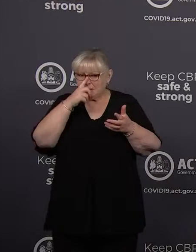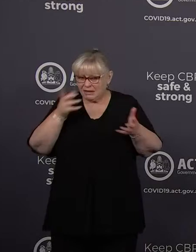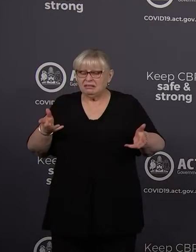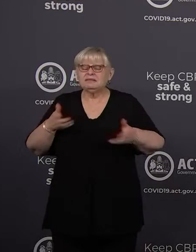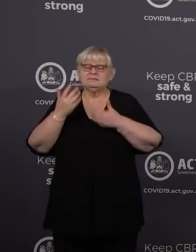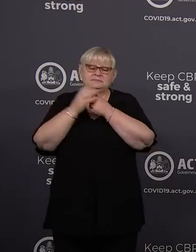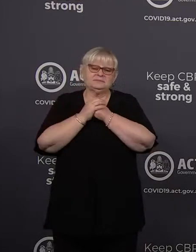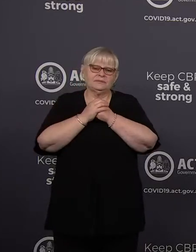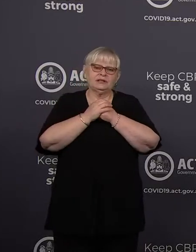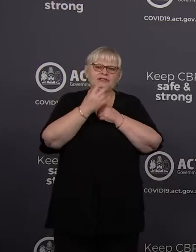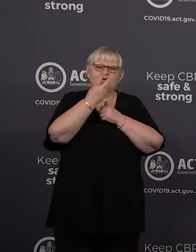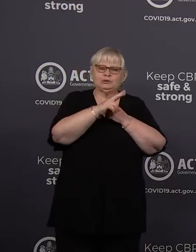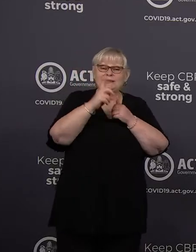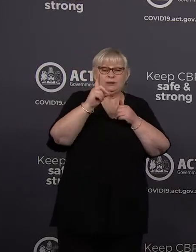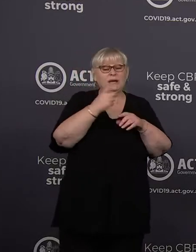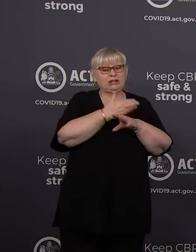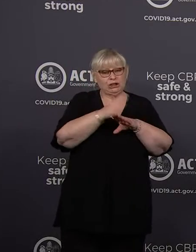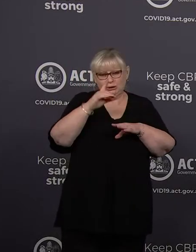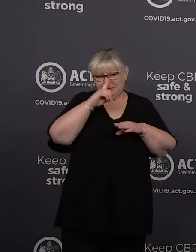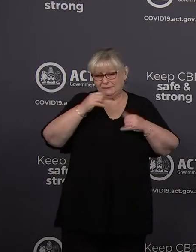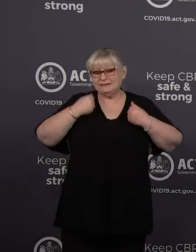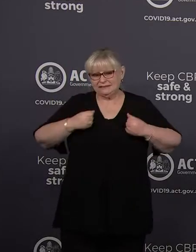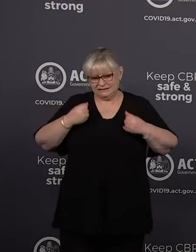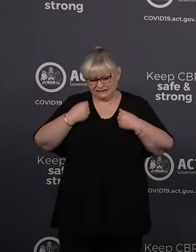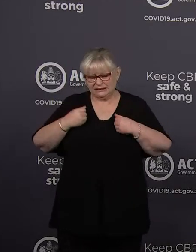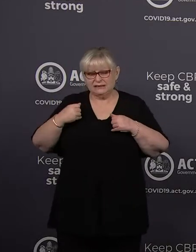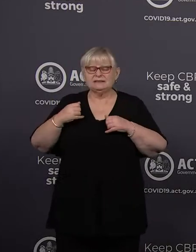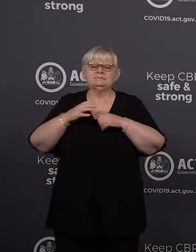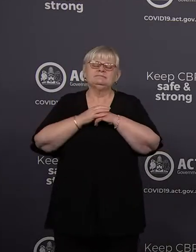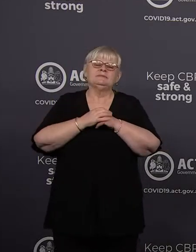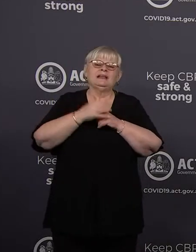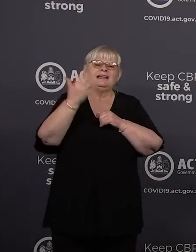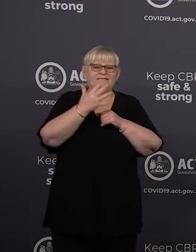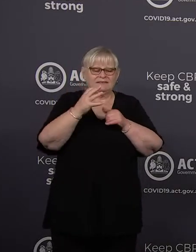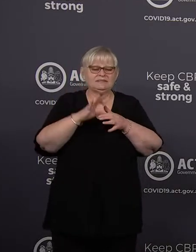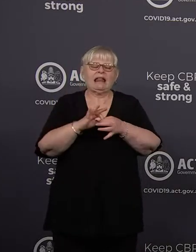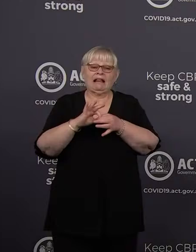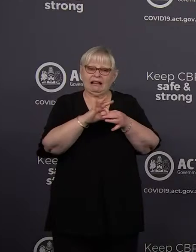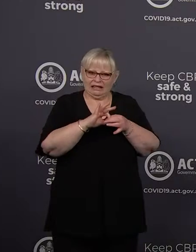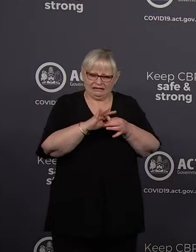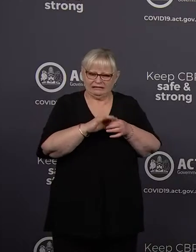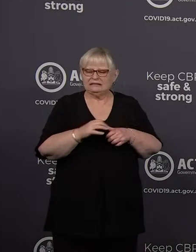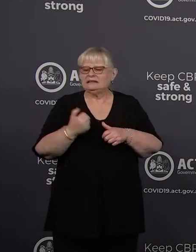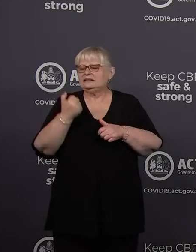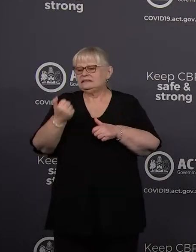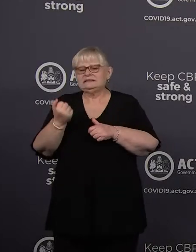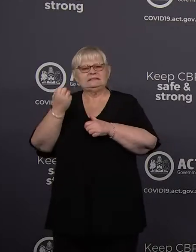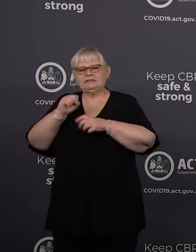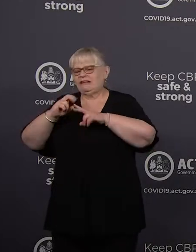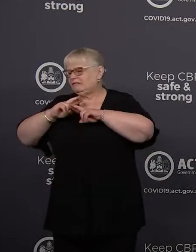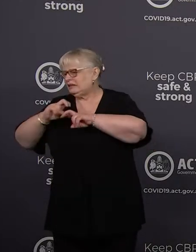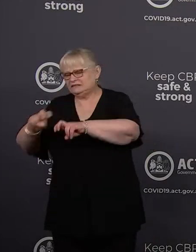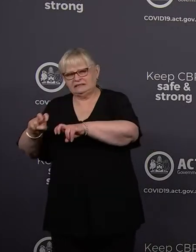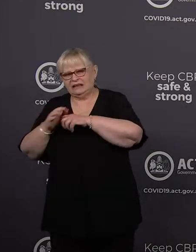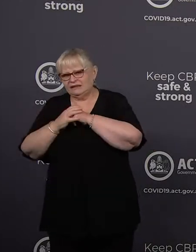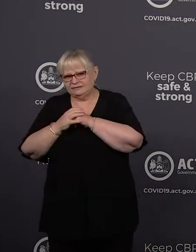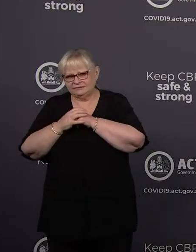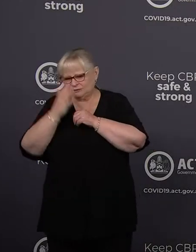So in summary, 21 new cases overnight, 15 linked, 6 still under investigation.